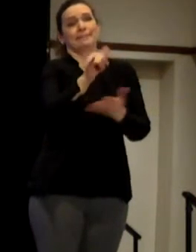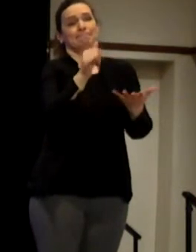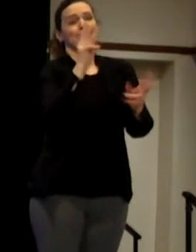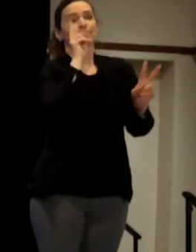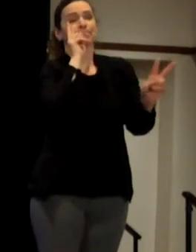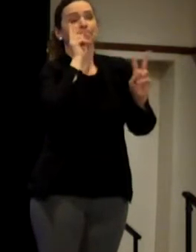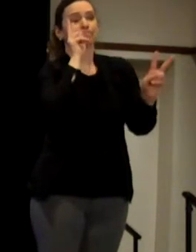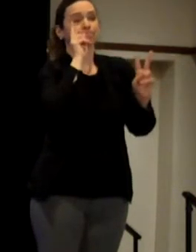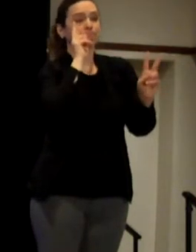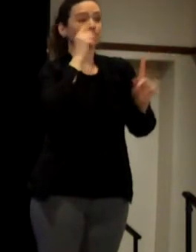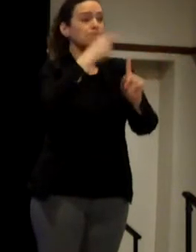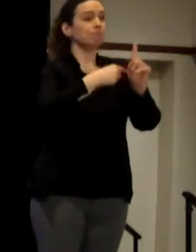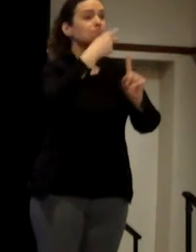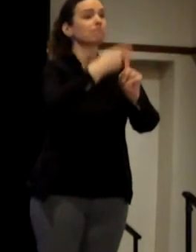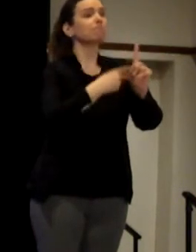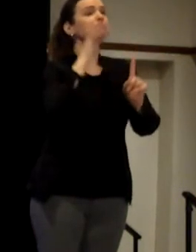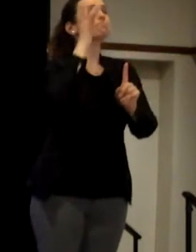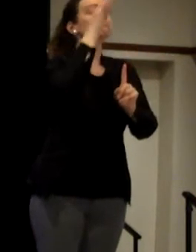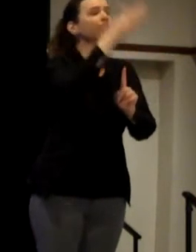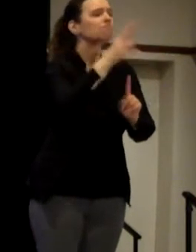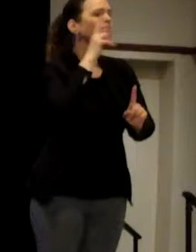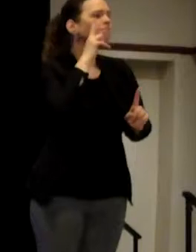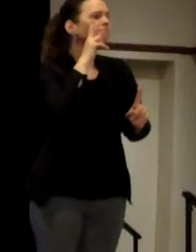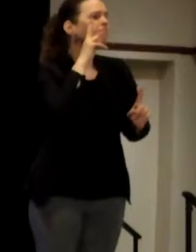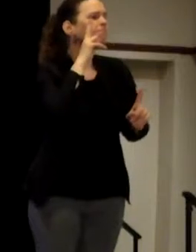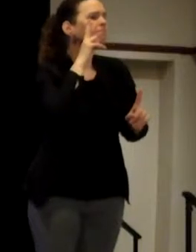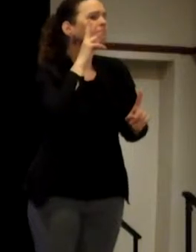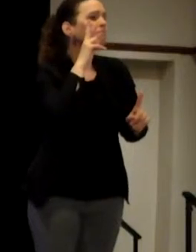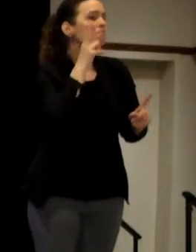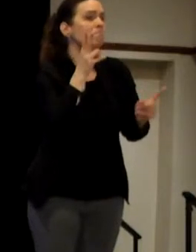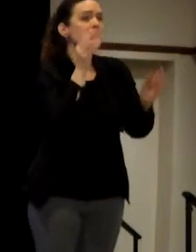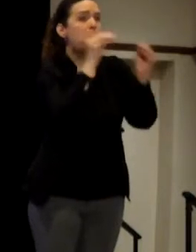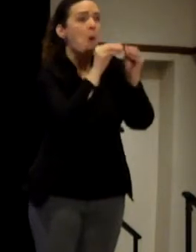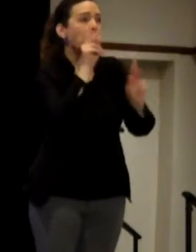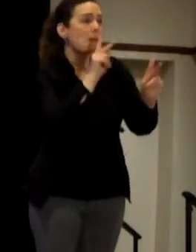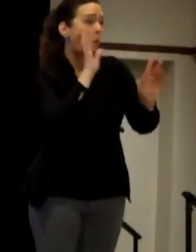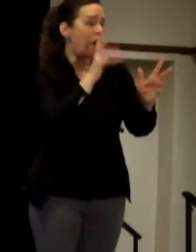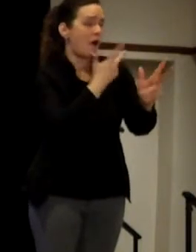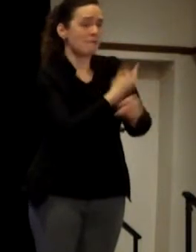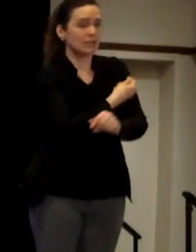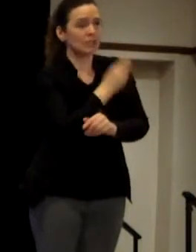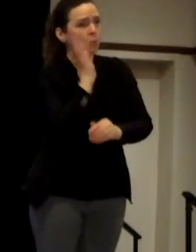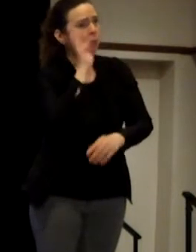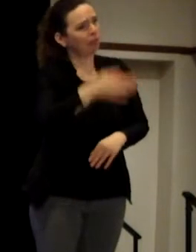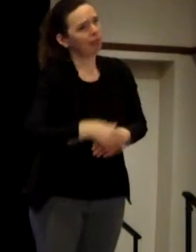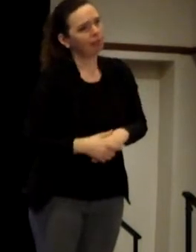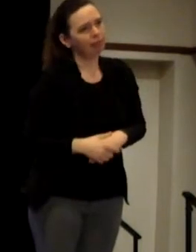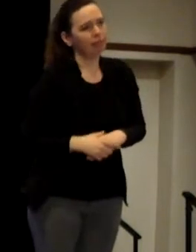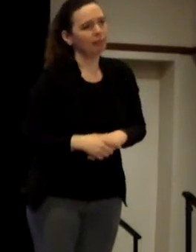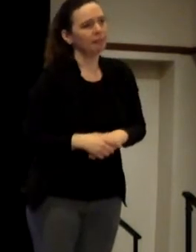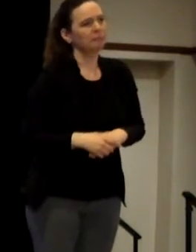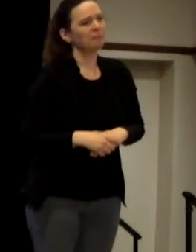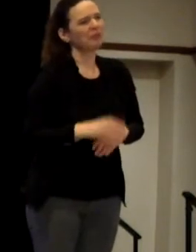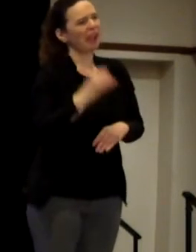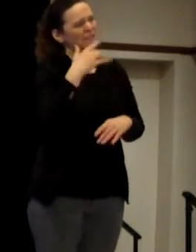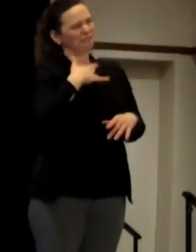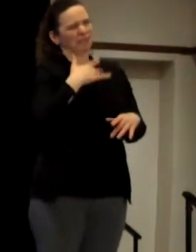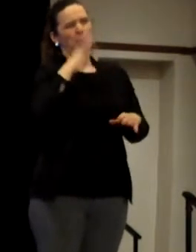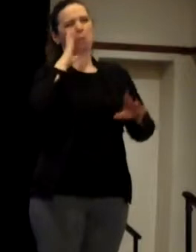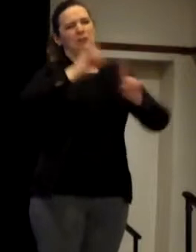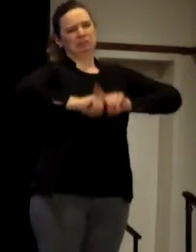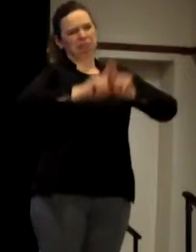we could have another 60, 70,000, even more people vaccinated by then. So I think things will be different as we get into May.